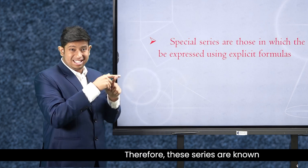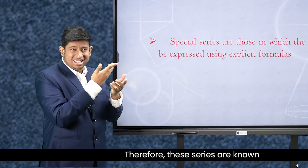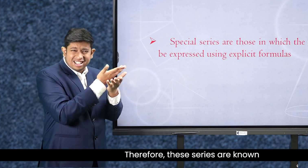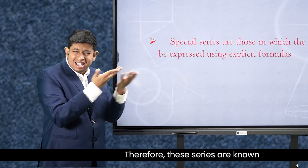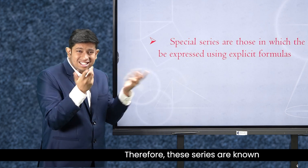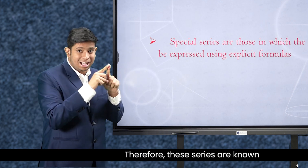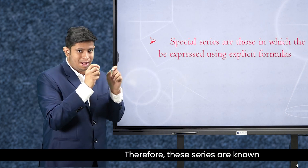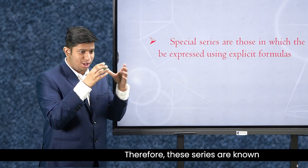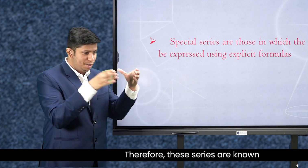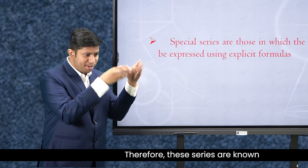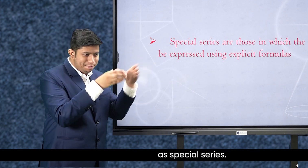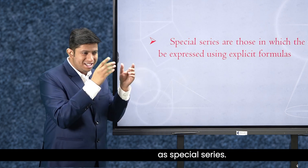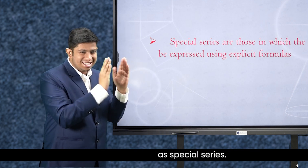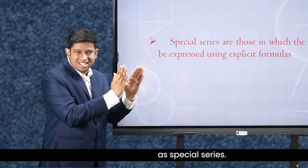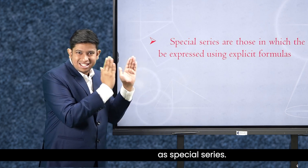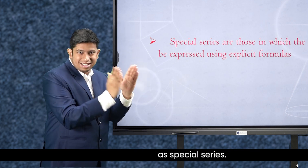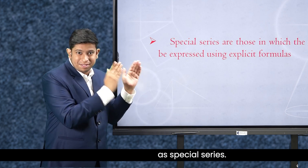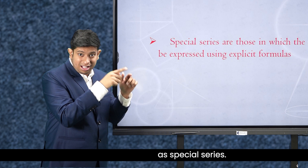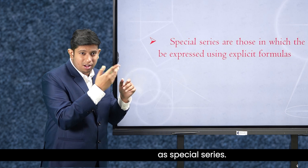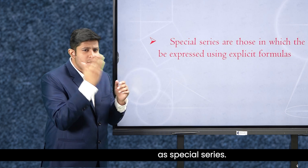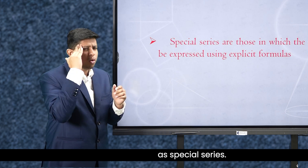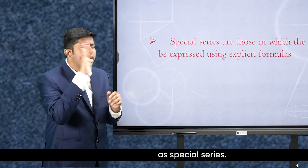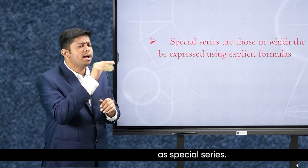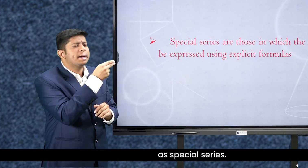Therefore, these series are known as special series.